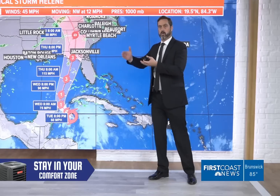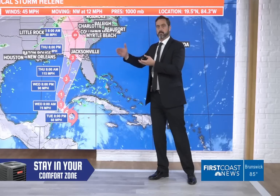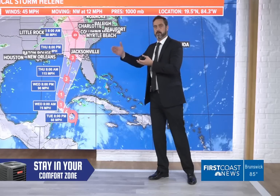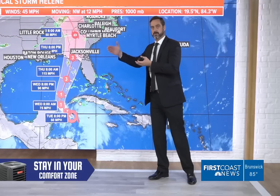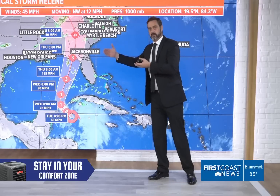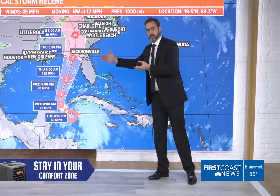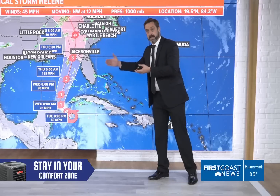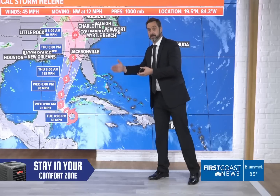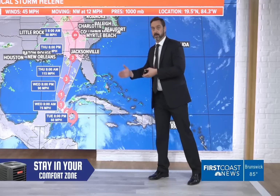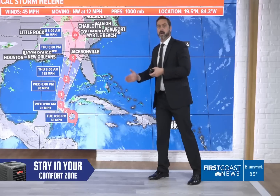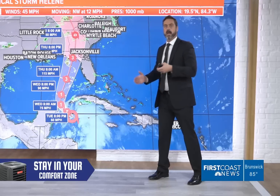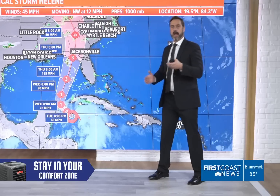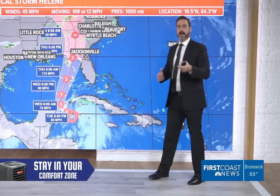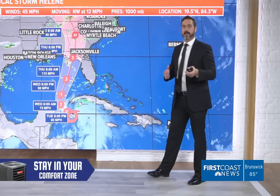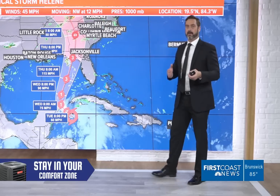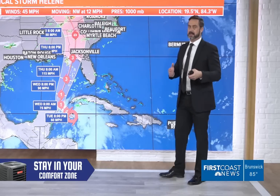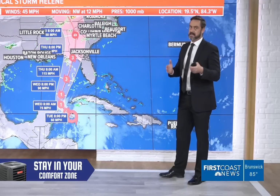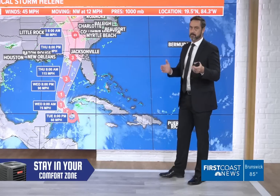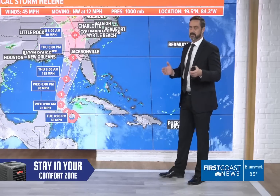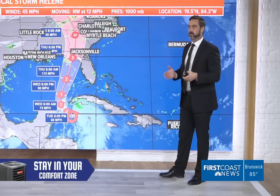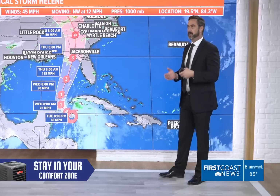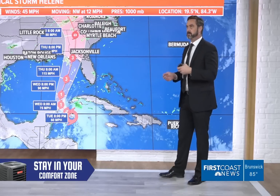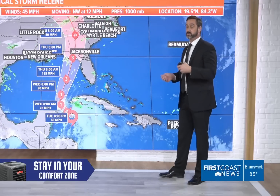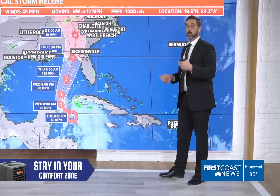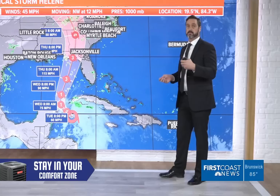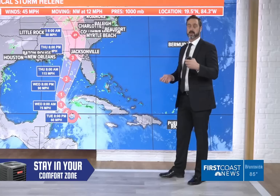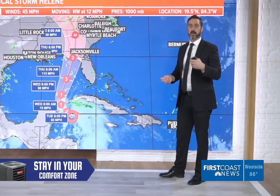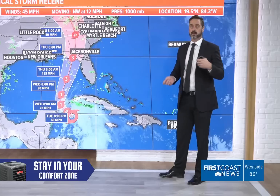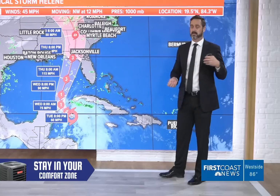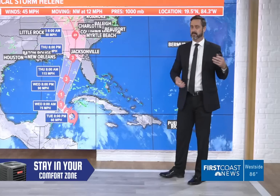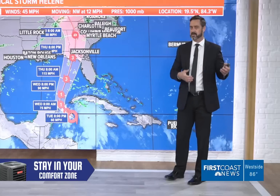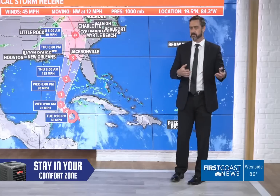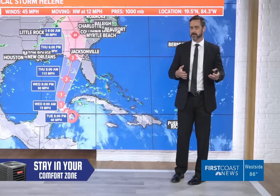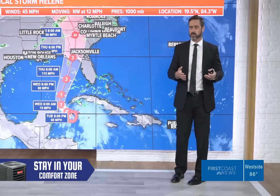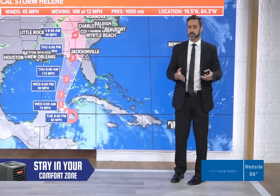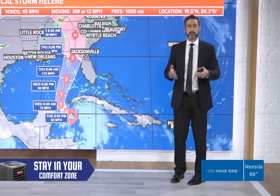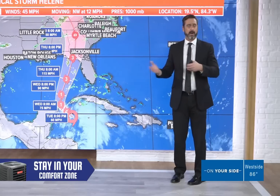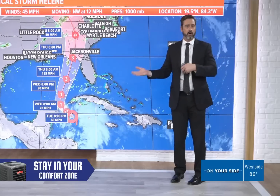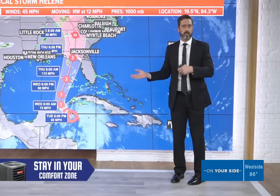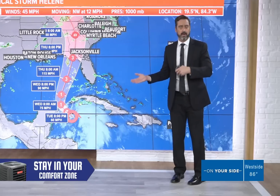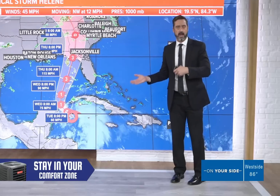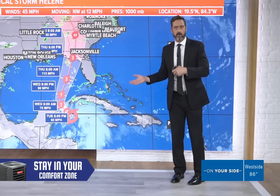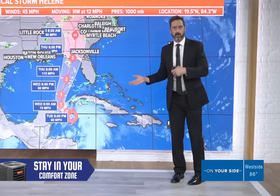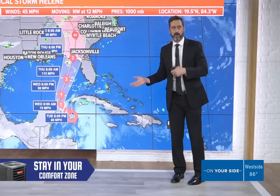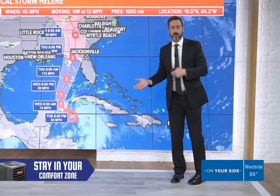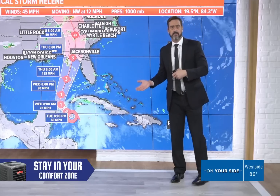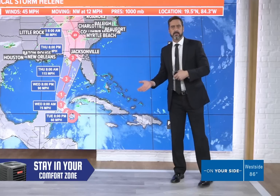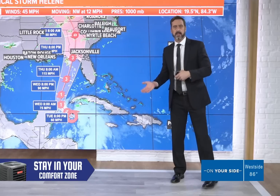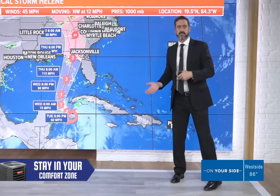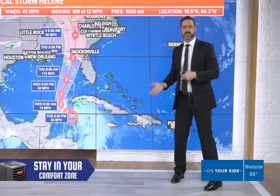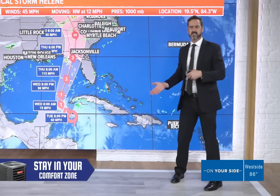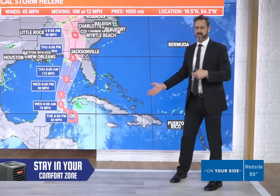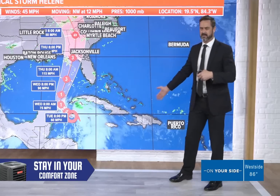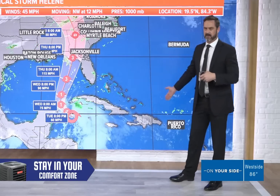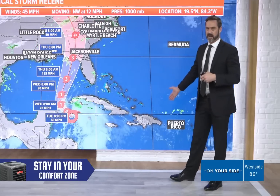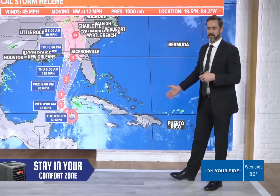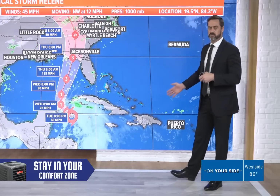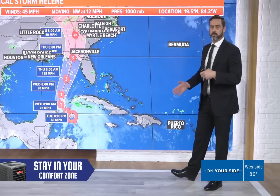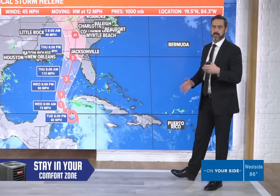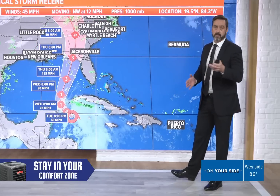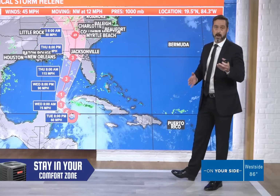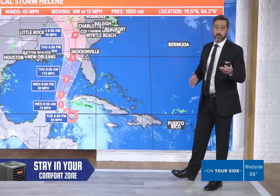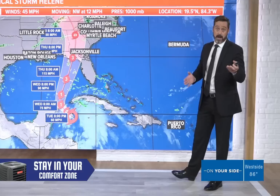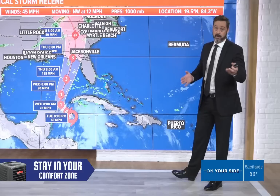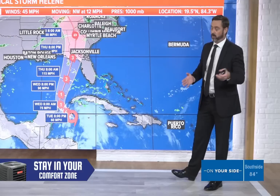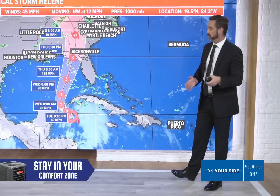tropical storm to a major. And that's happened with storms very similar to storms like Beryl that we had earlier in the season, a different kind of